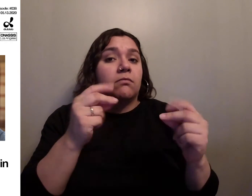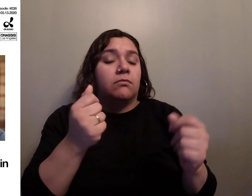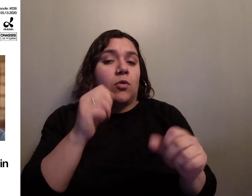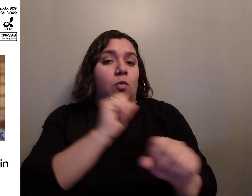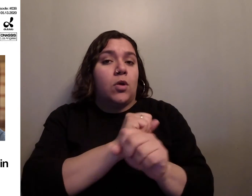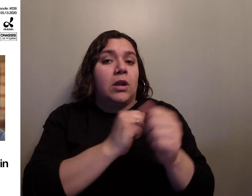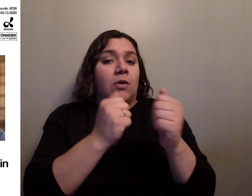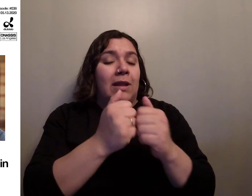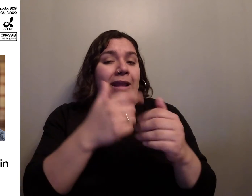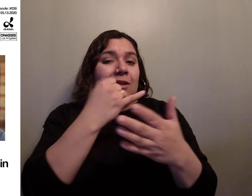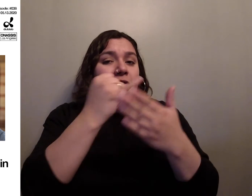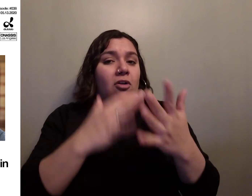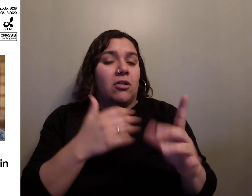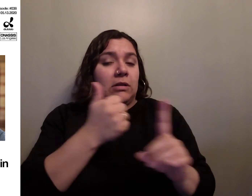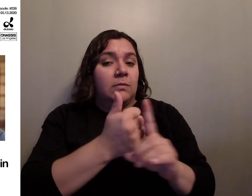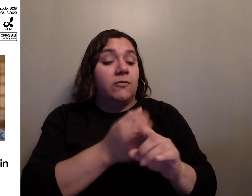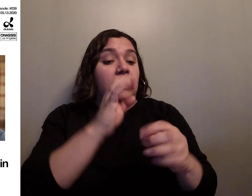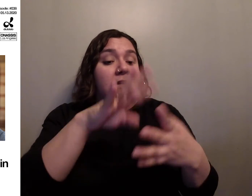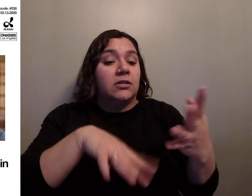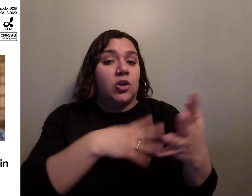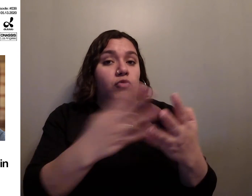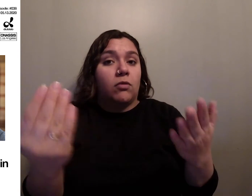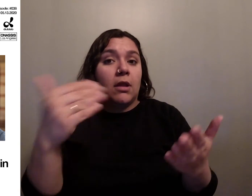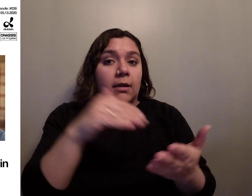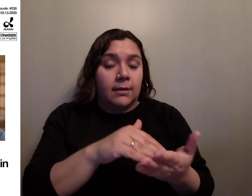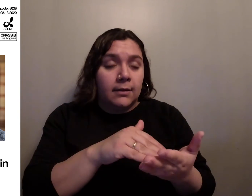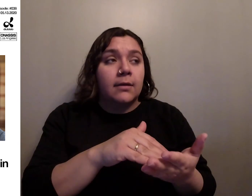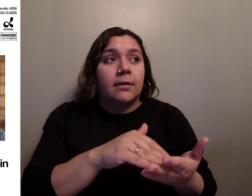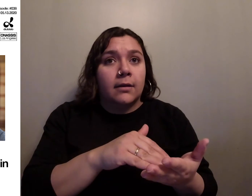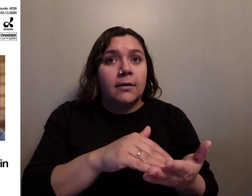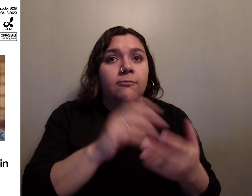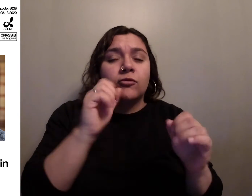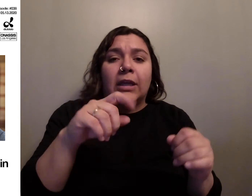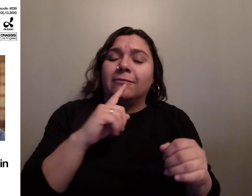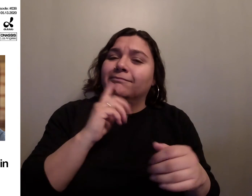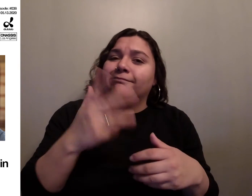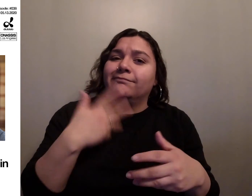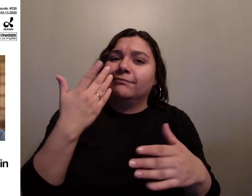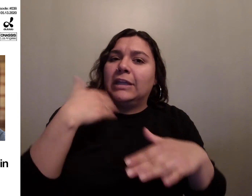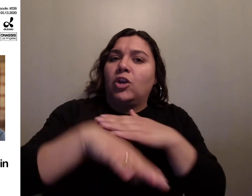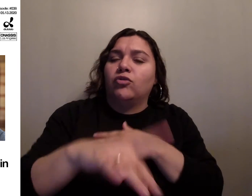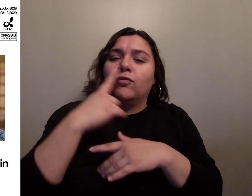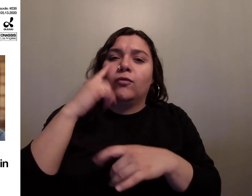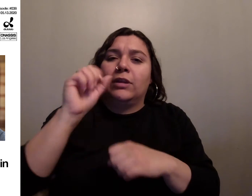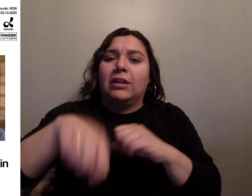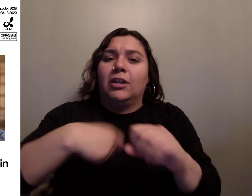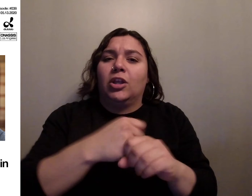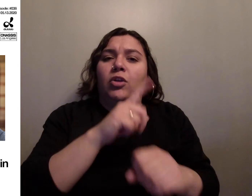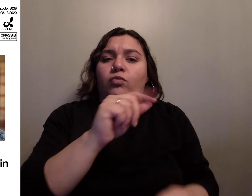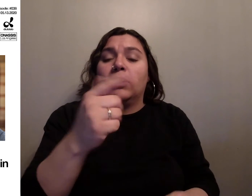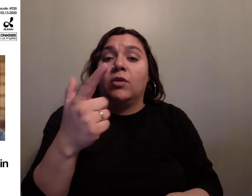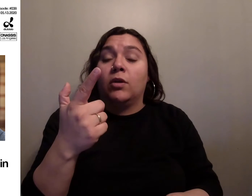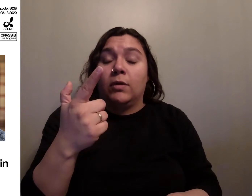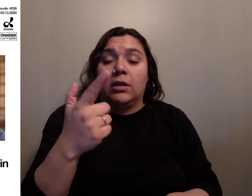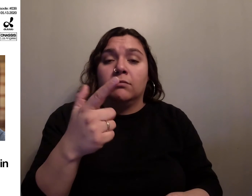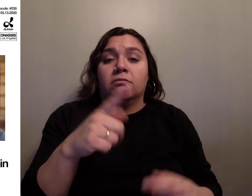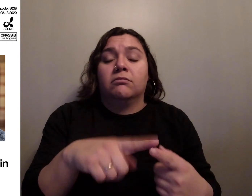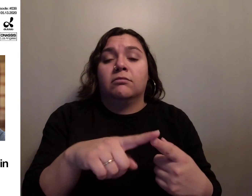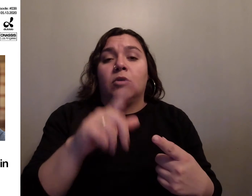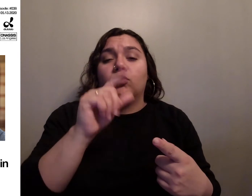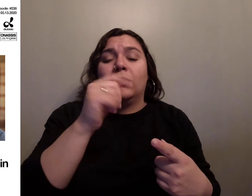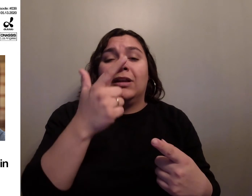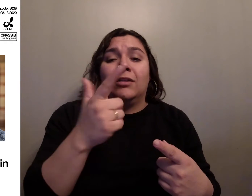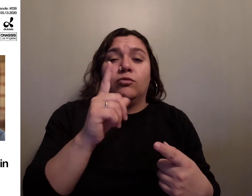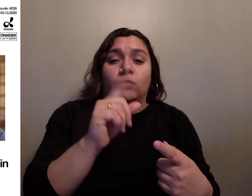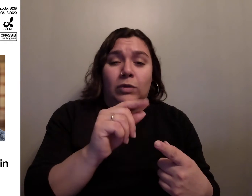what we did at the center was begin immediately working with the artists to reschedule things into the